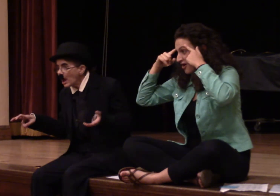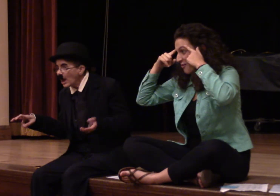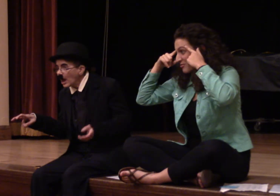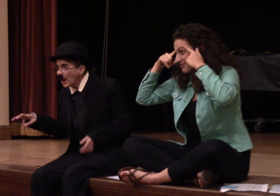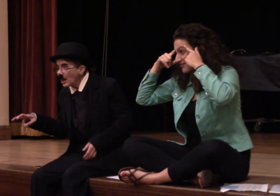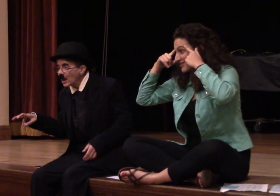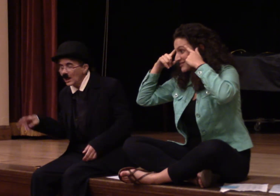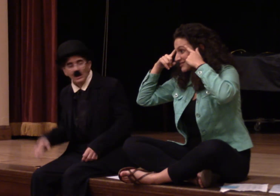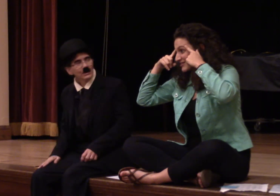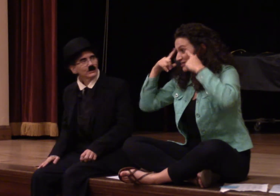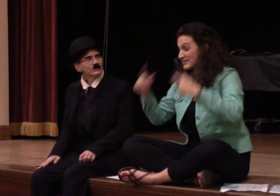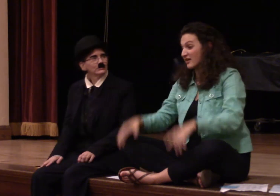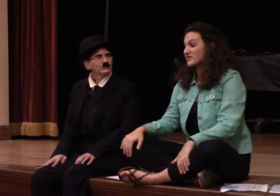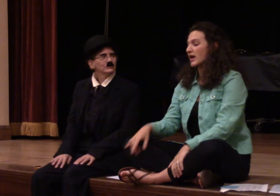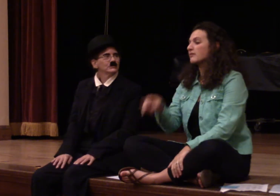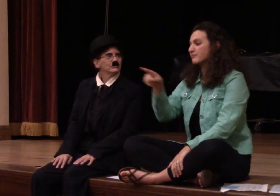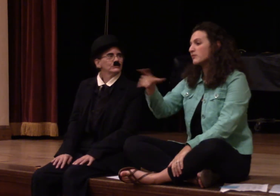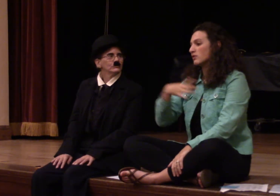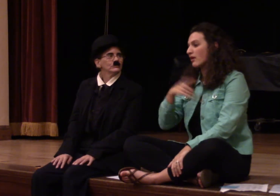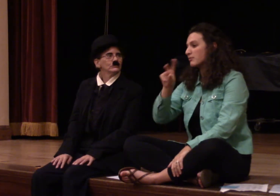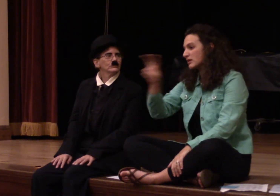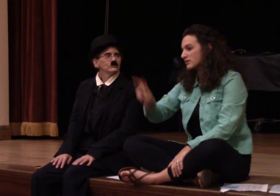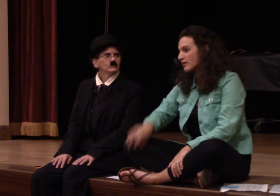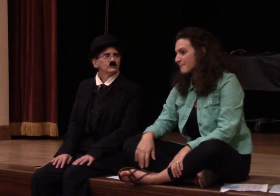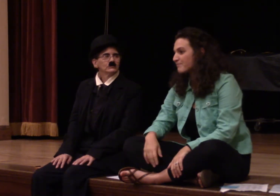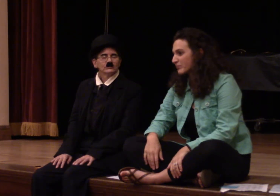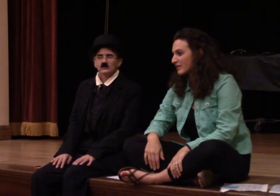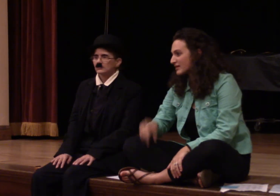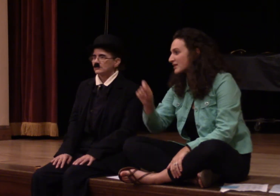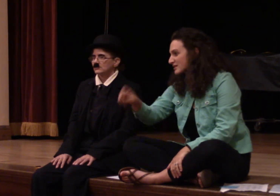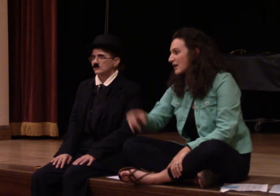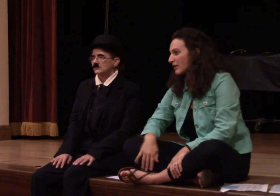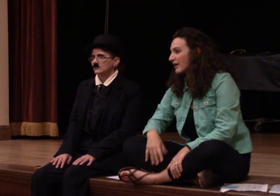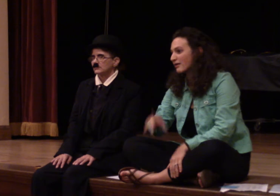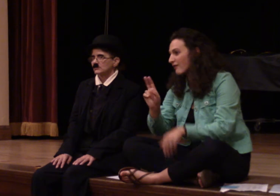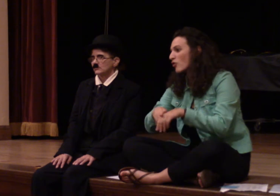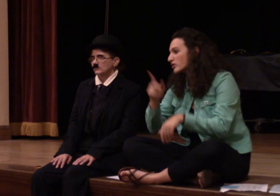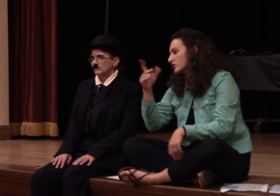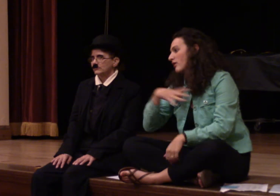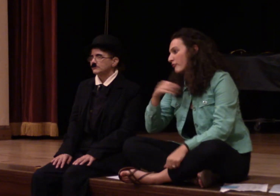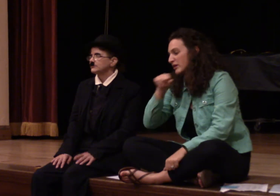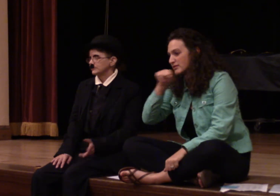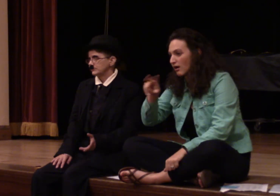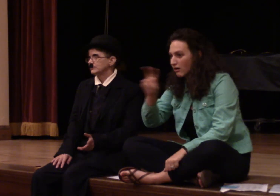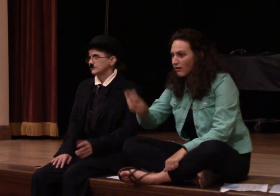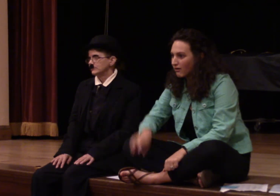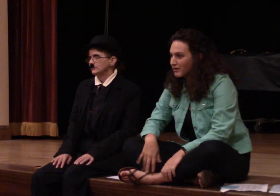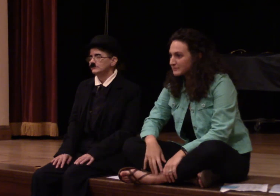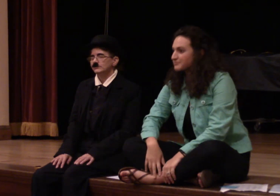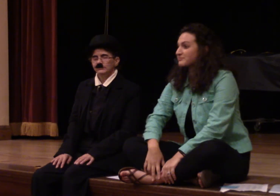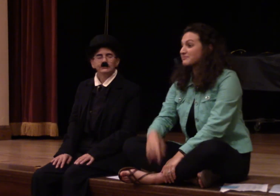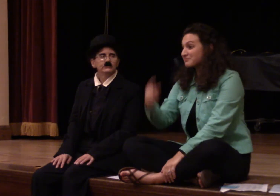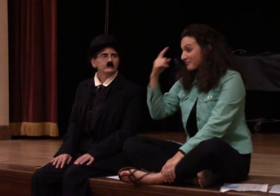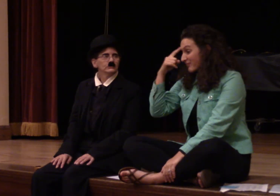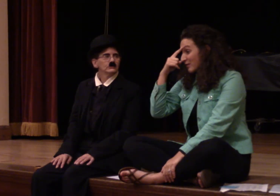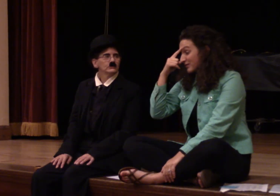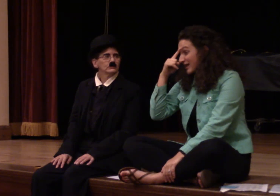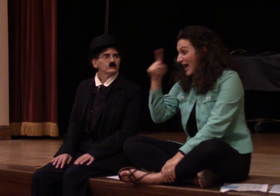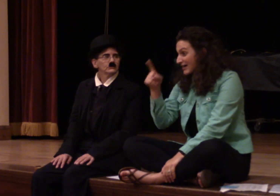up. Instead of saying, that's like a statement, like, of course you love pizza. But to ask if